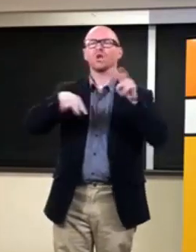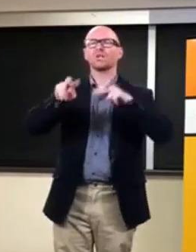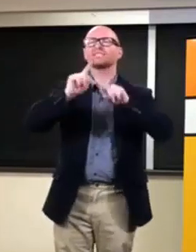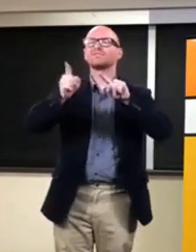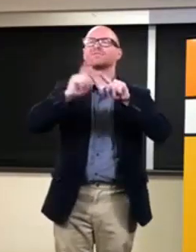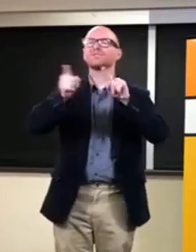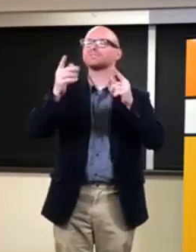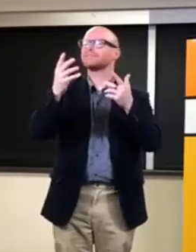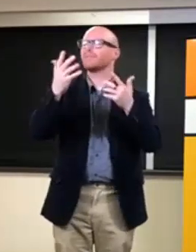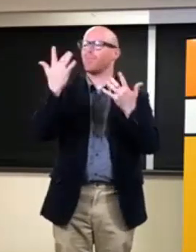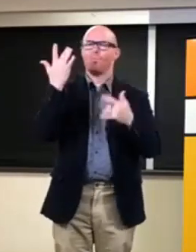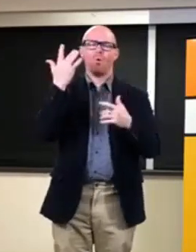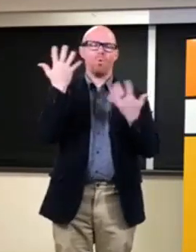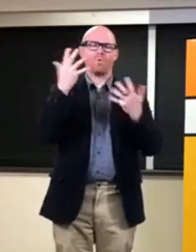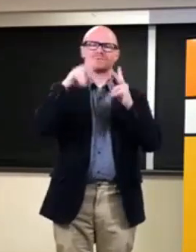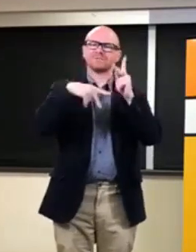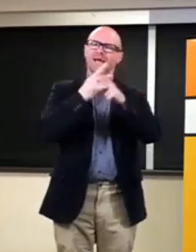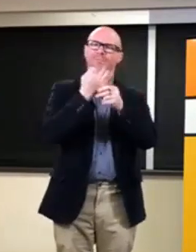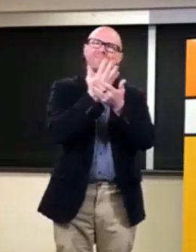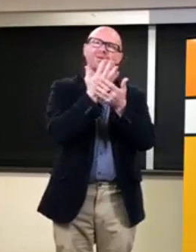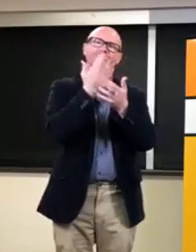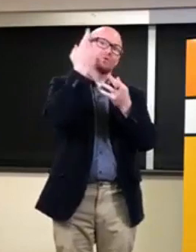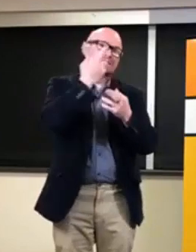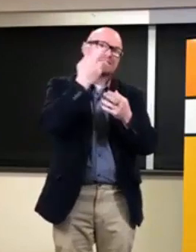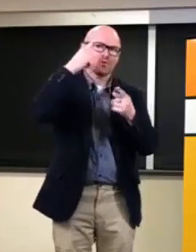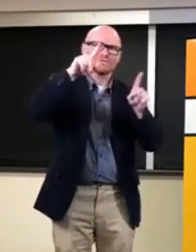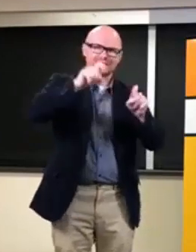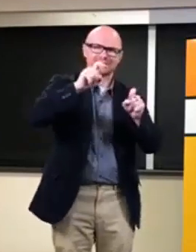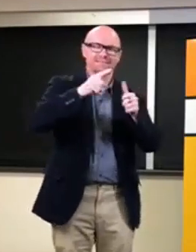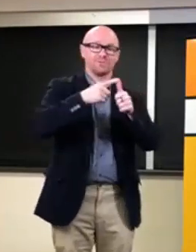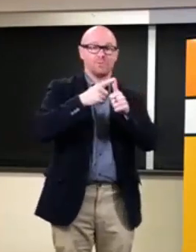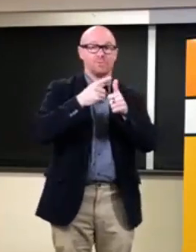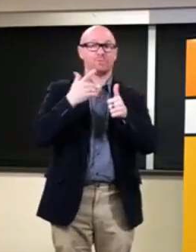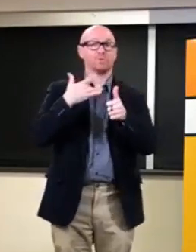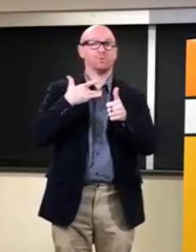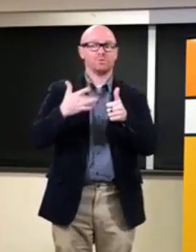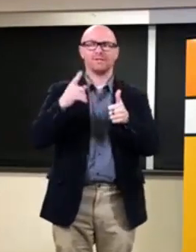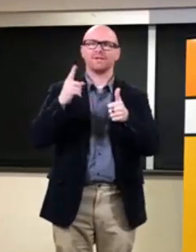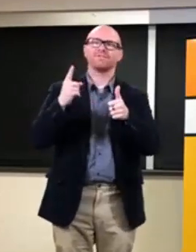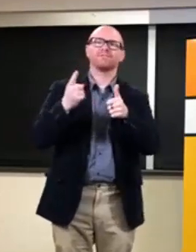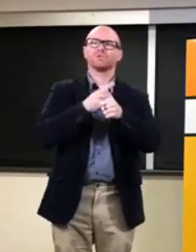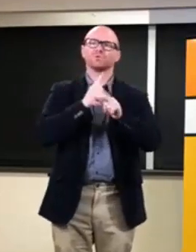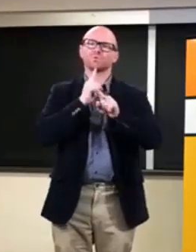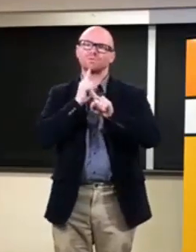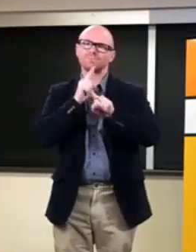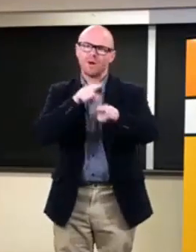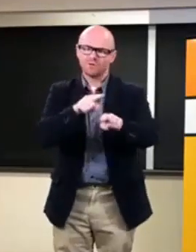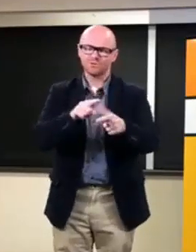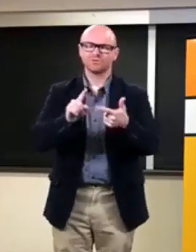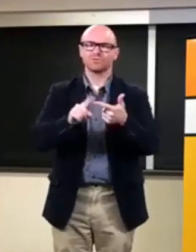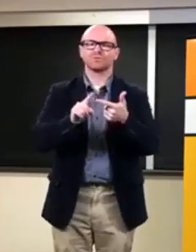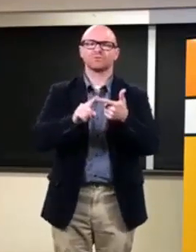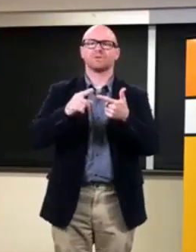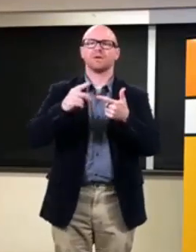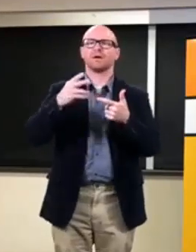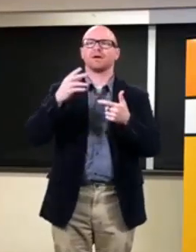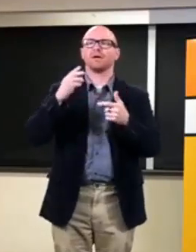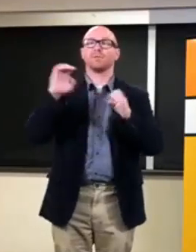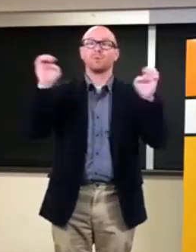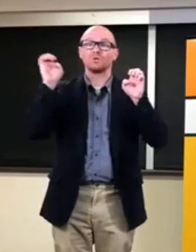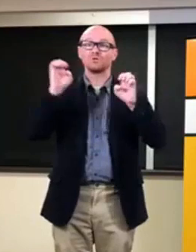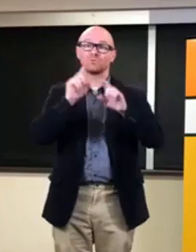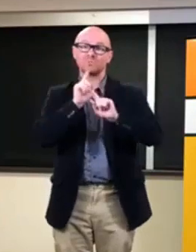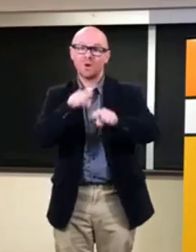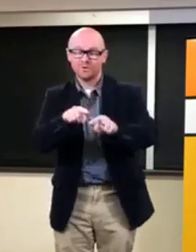people who are symptomatic, and they might be healthcare workers, first responders, living in a congregate setting or long-term care facility, or